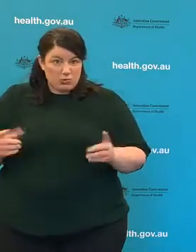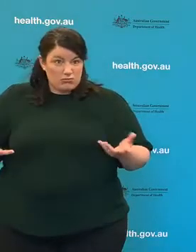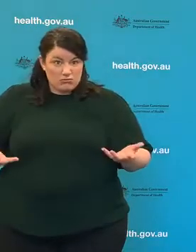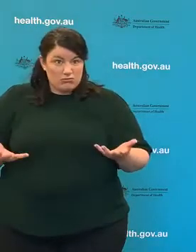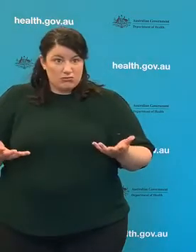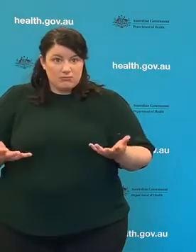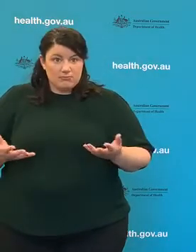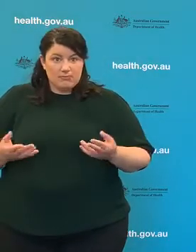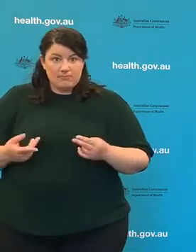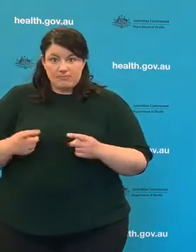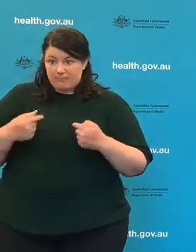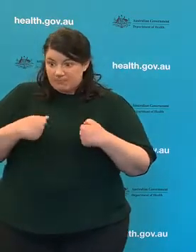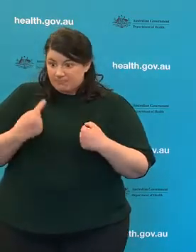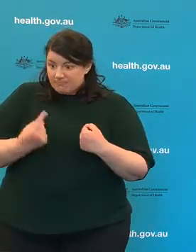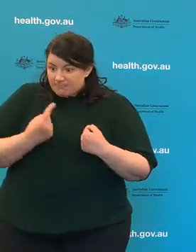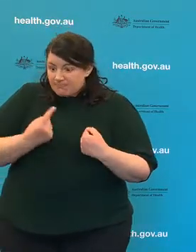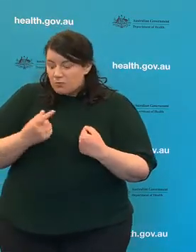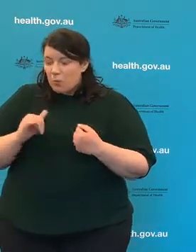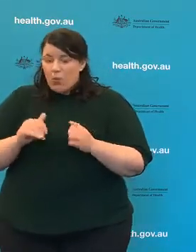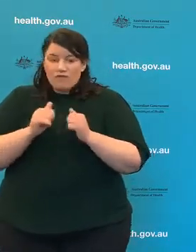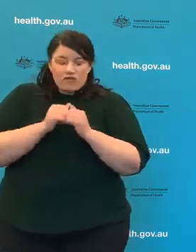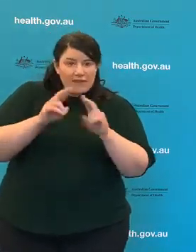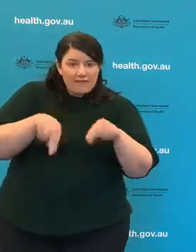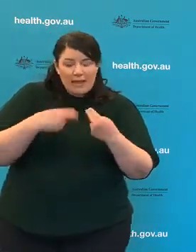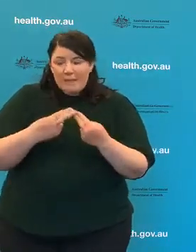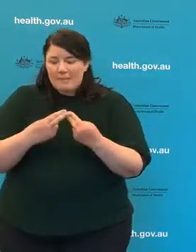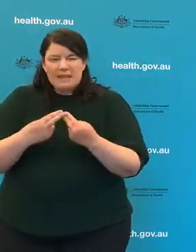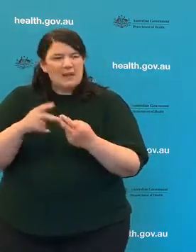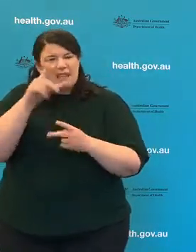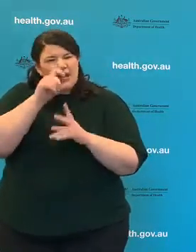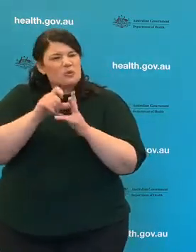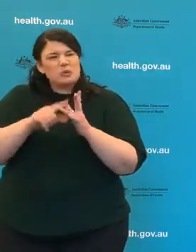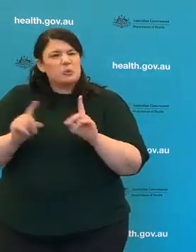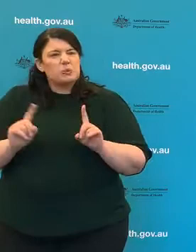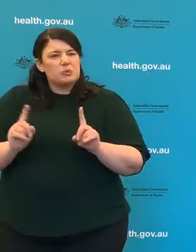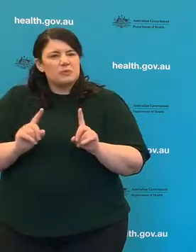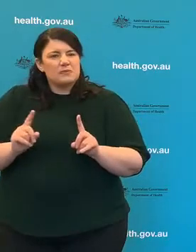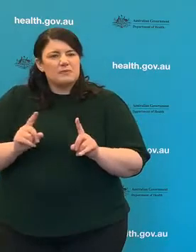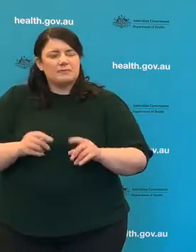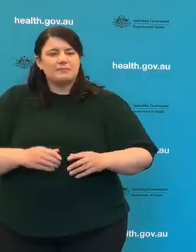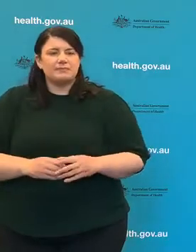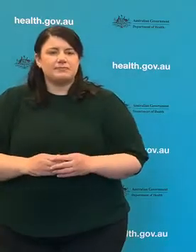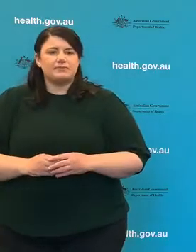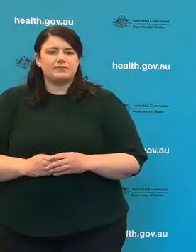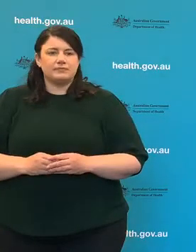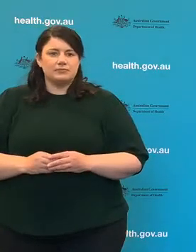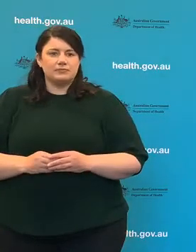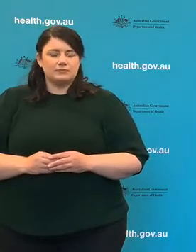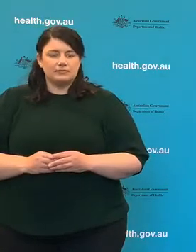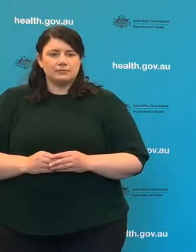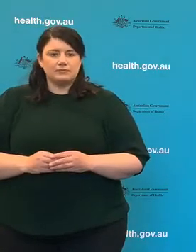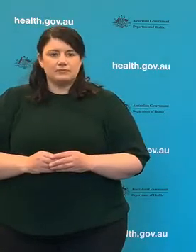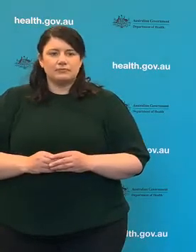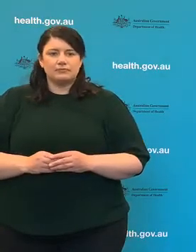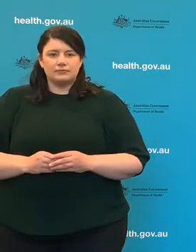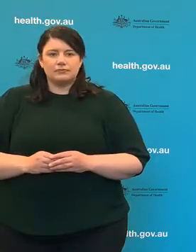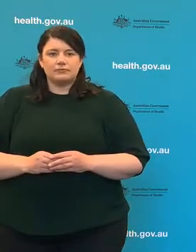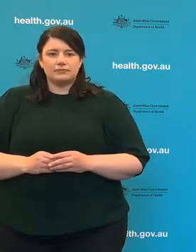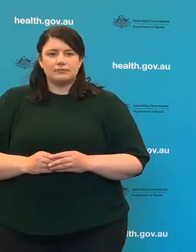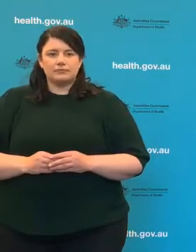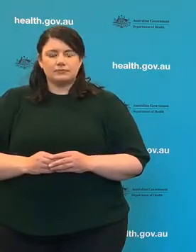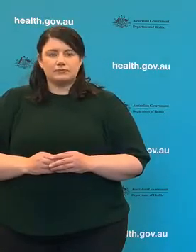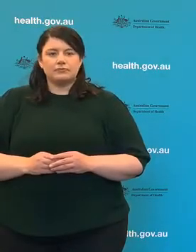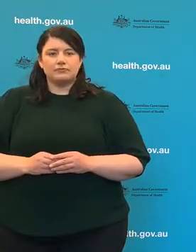or with friends and family? There's a series of things that can really assist during lockdown, and as one